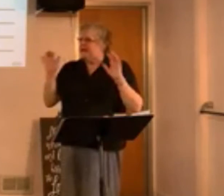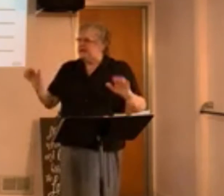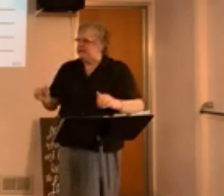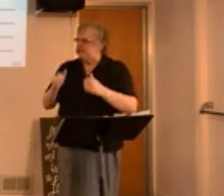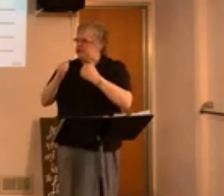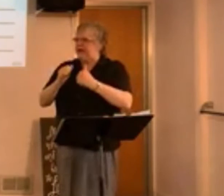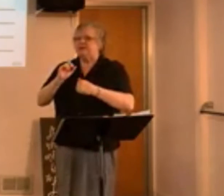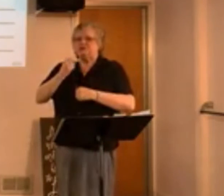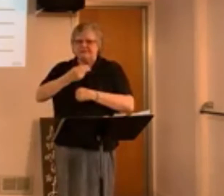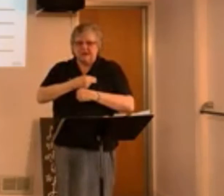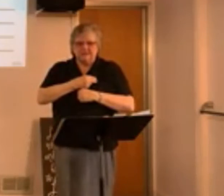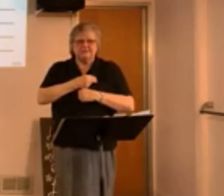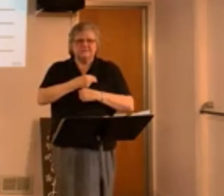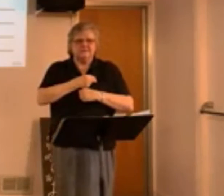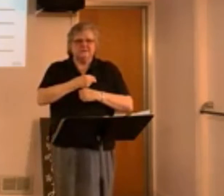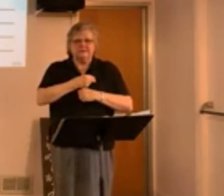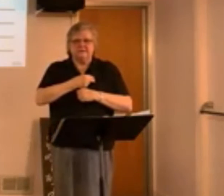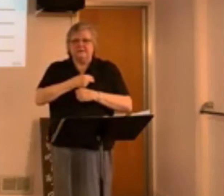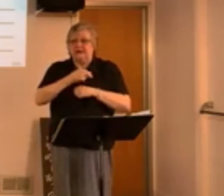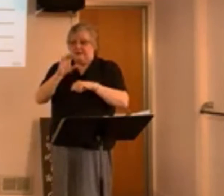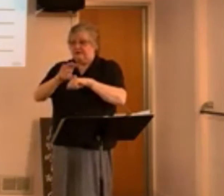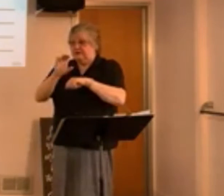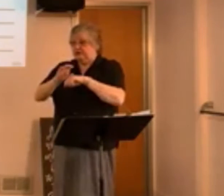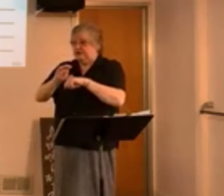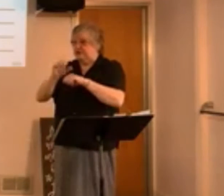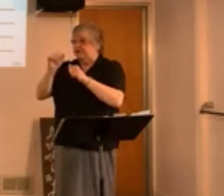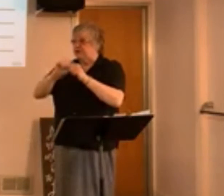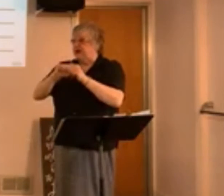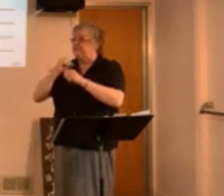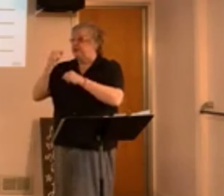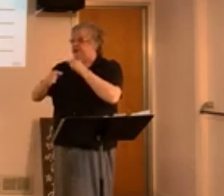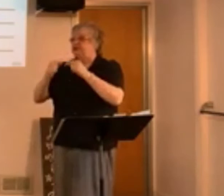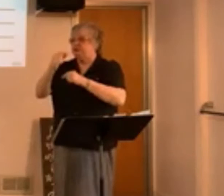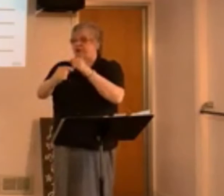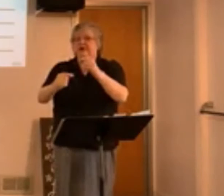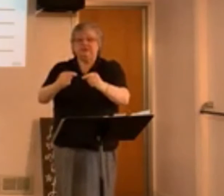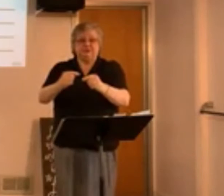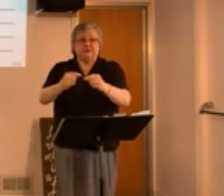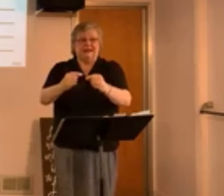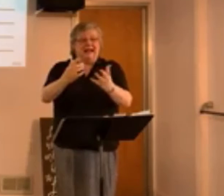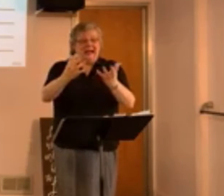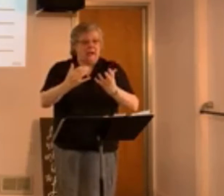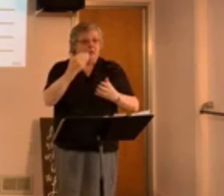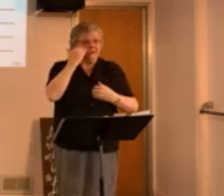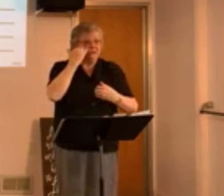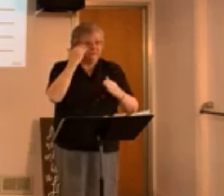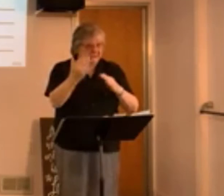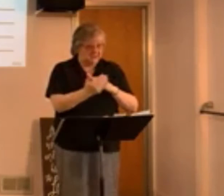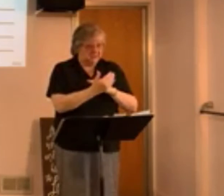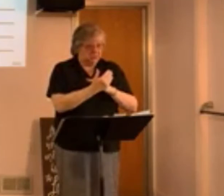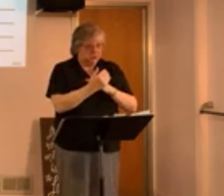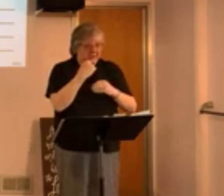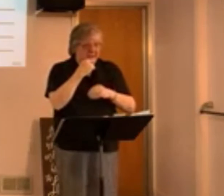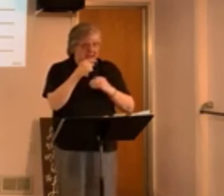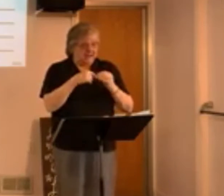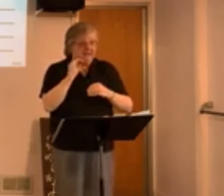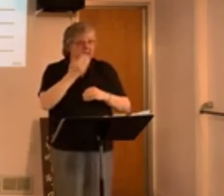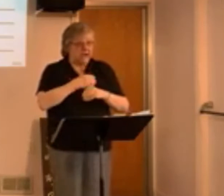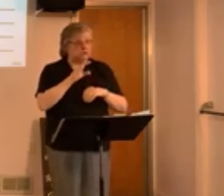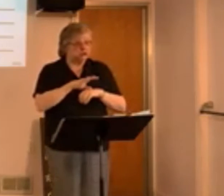challenges us. There's a church for every generation. I want us to think this morning about our